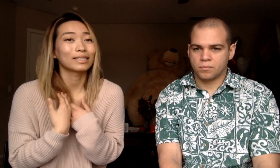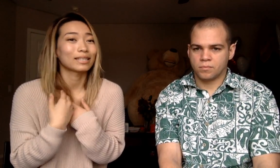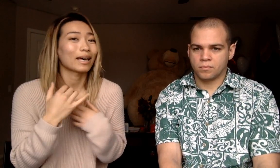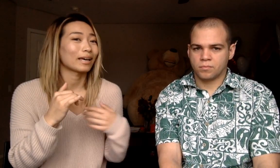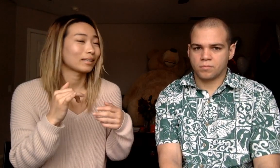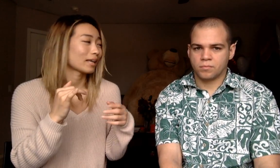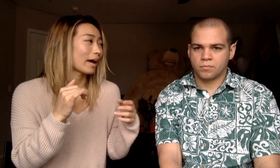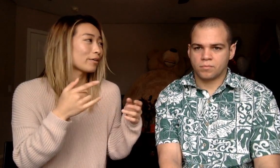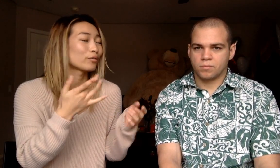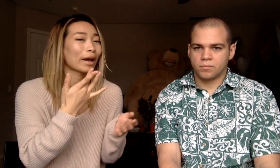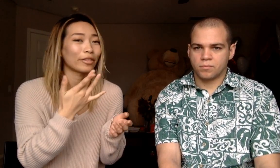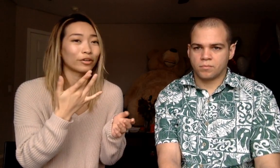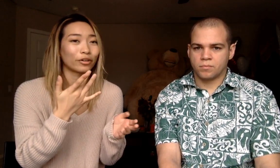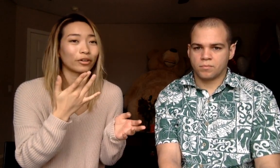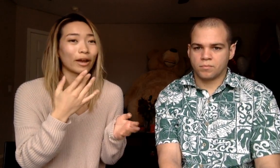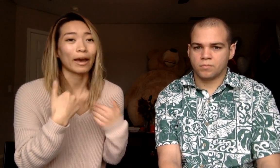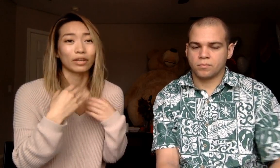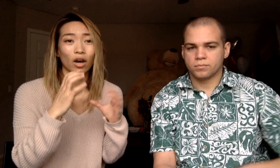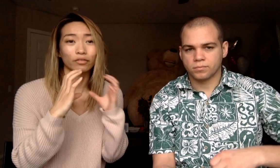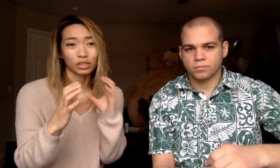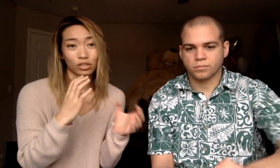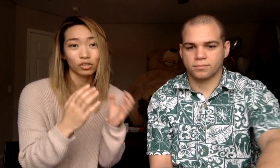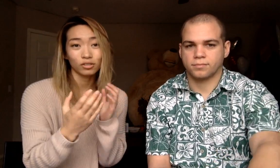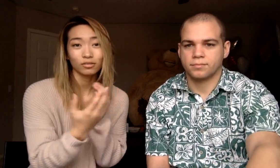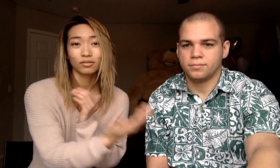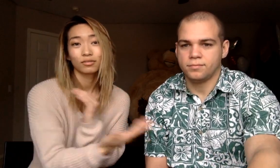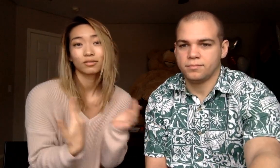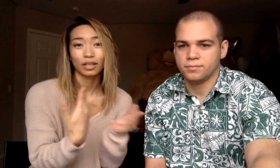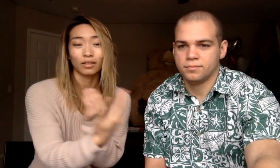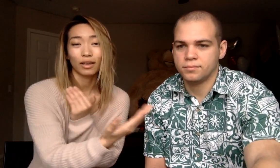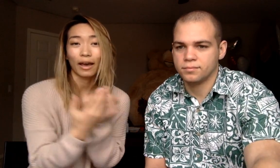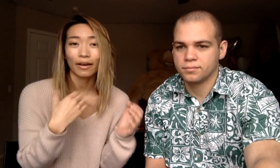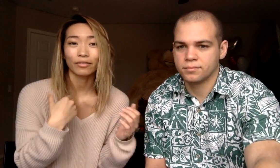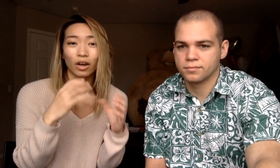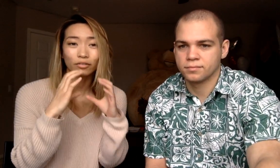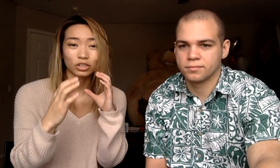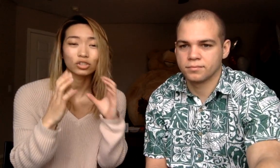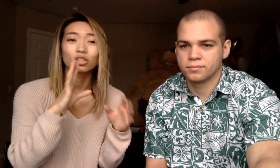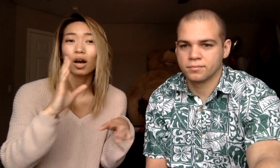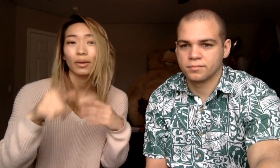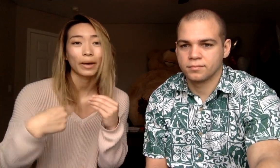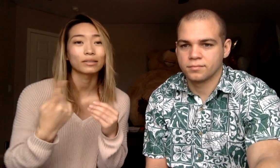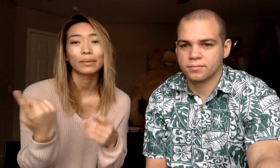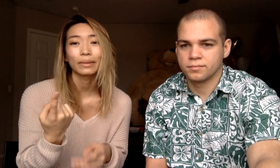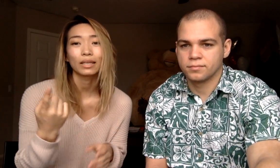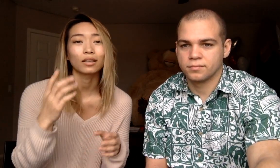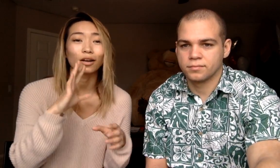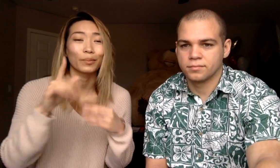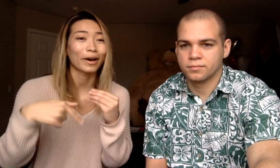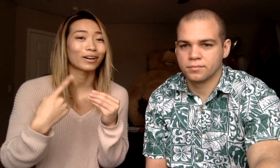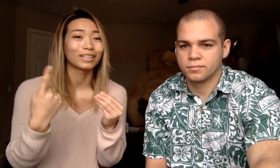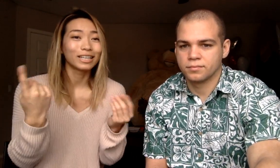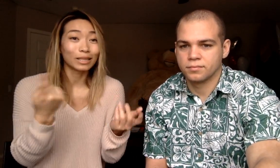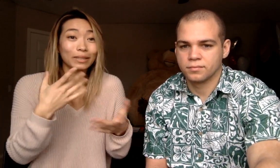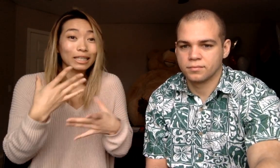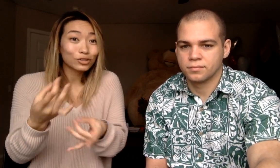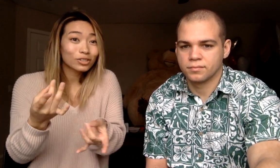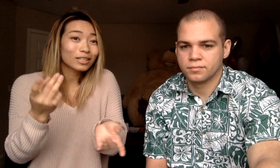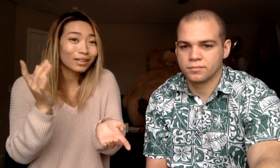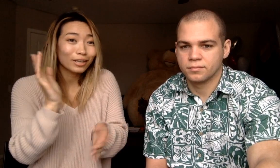that I rather have a conversation, like have a conversation, talk about something interesting, like